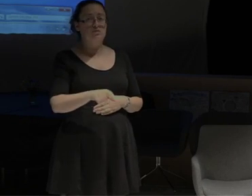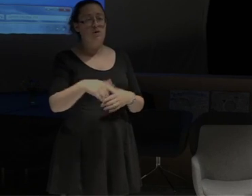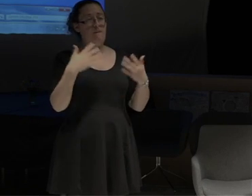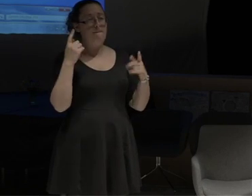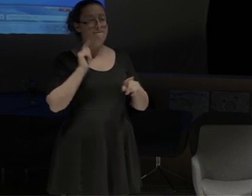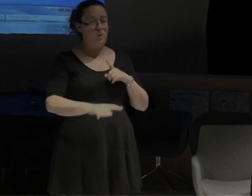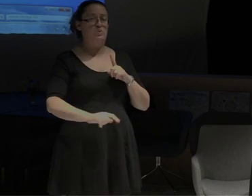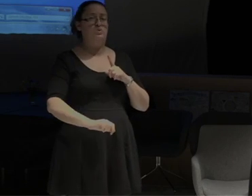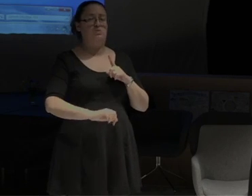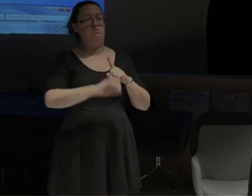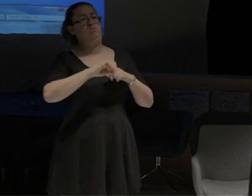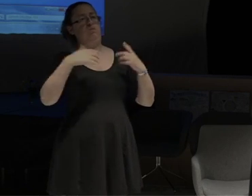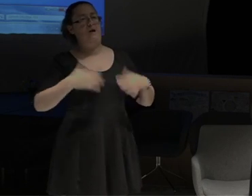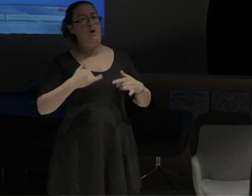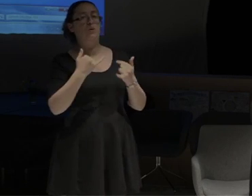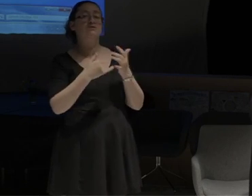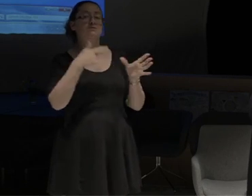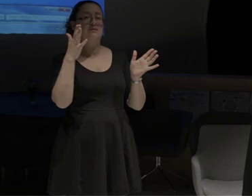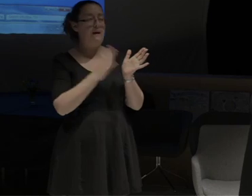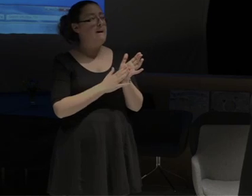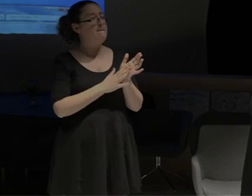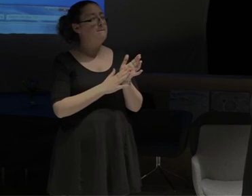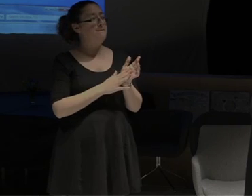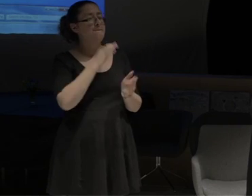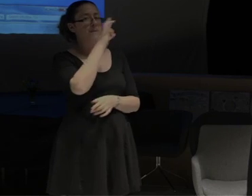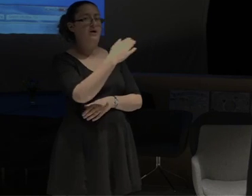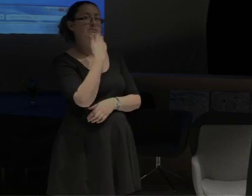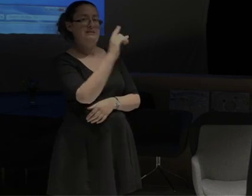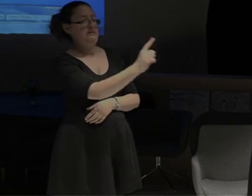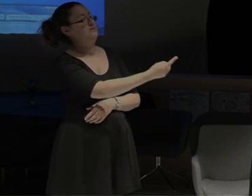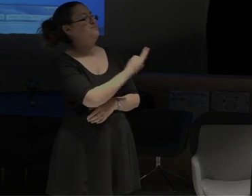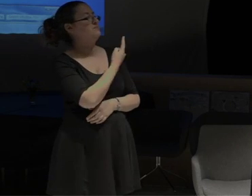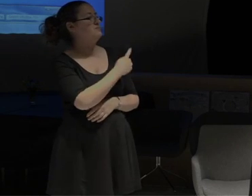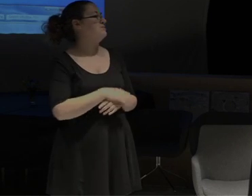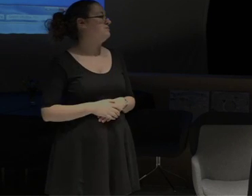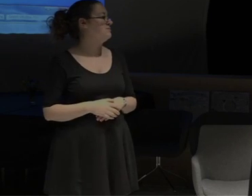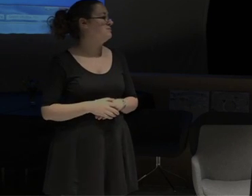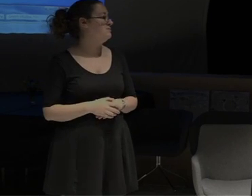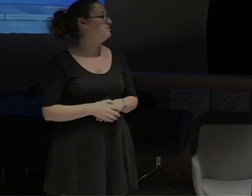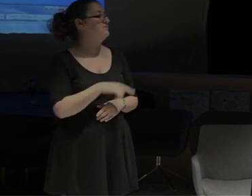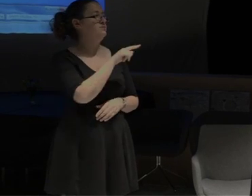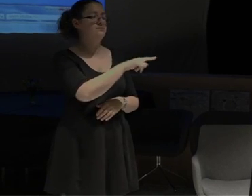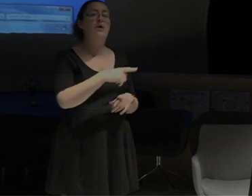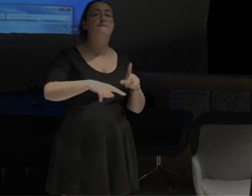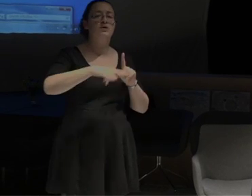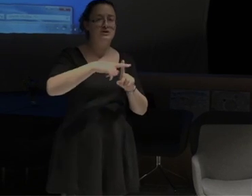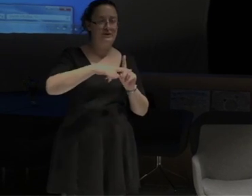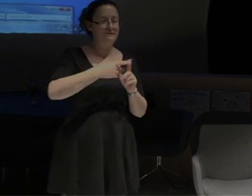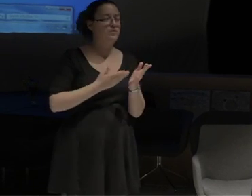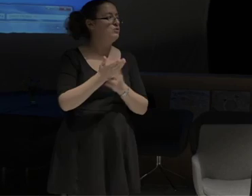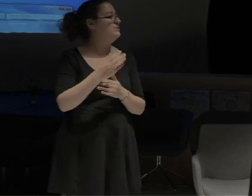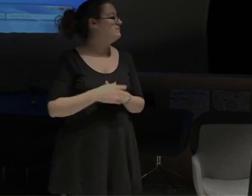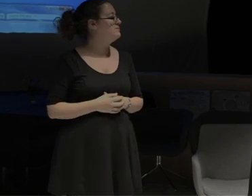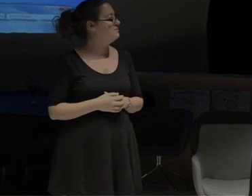most has been Sam, who has, can you come here, Sam, who has been so positive all the way